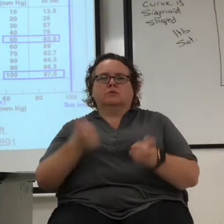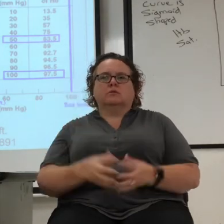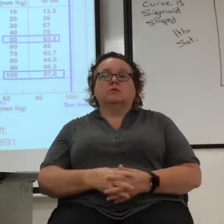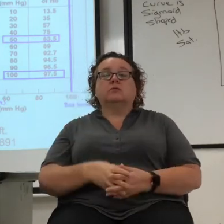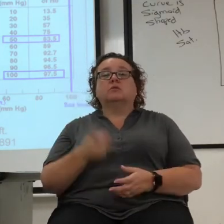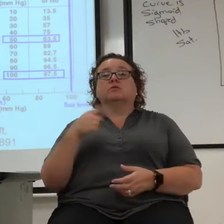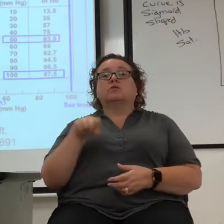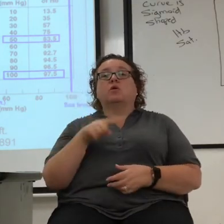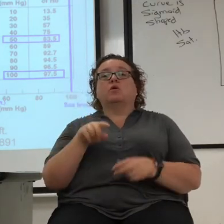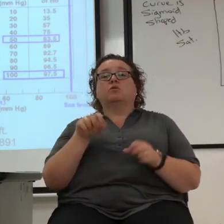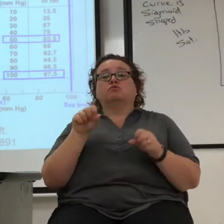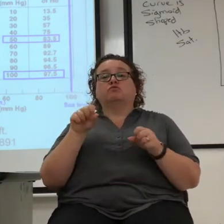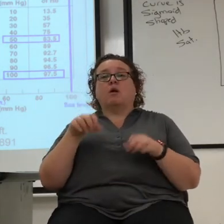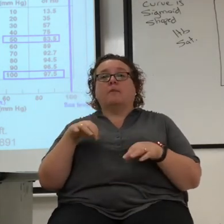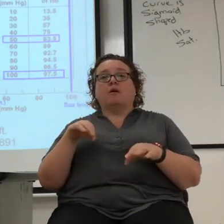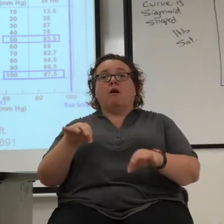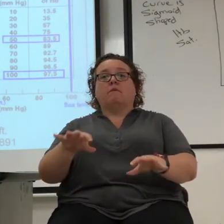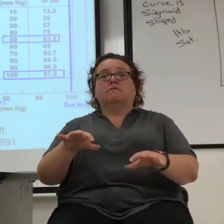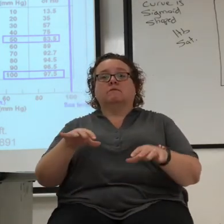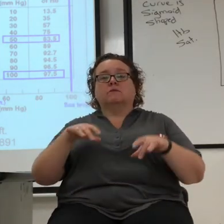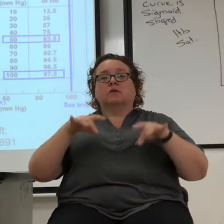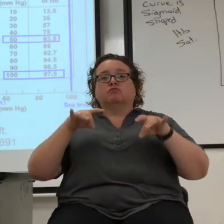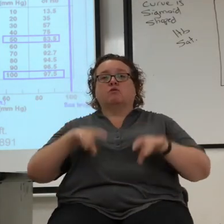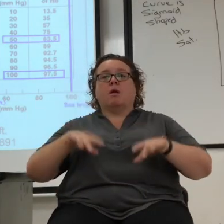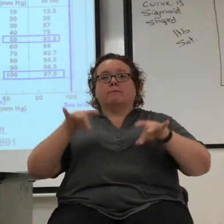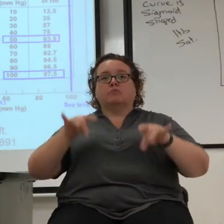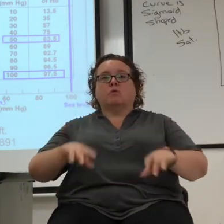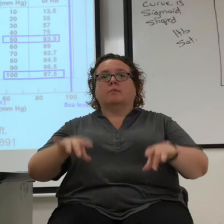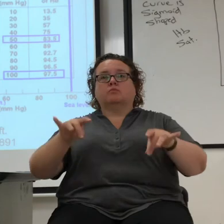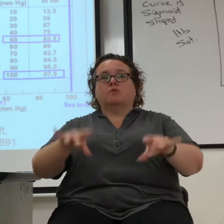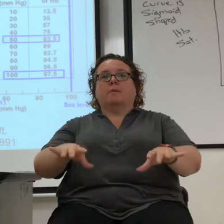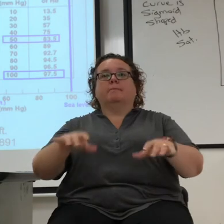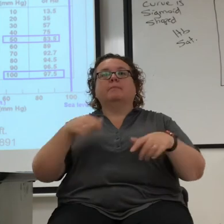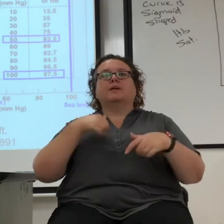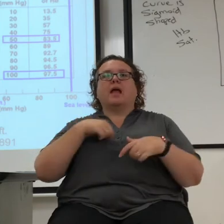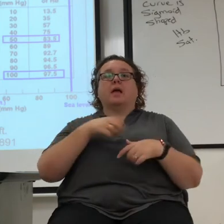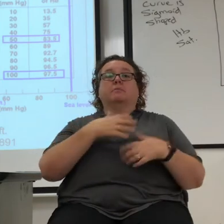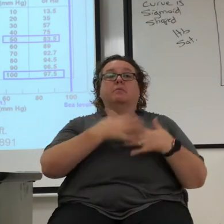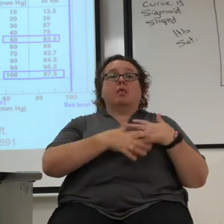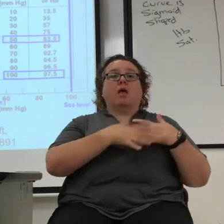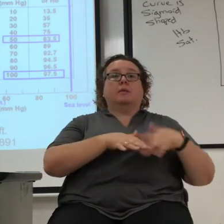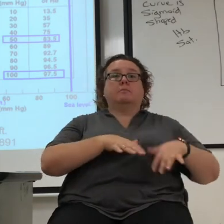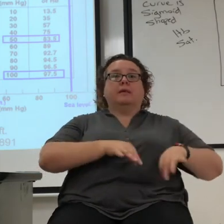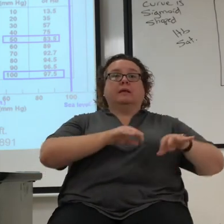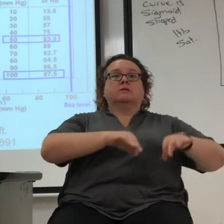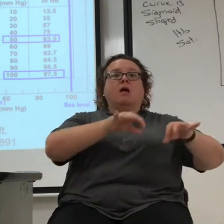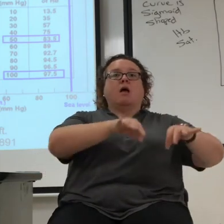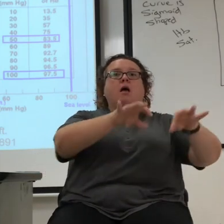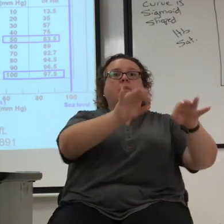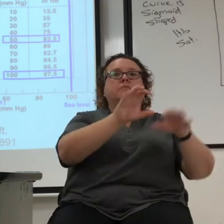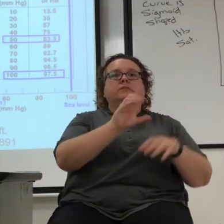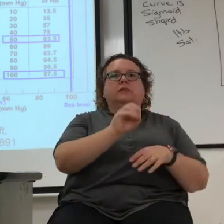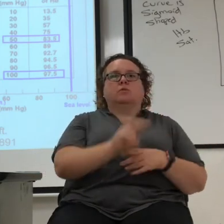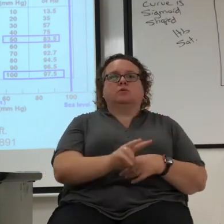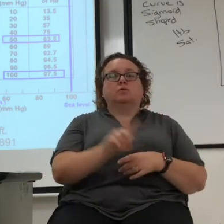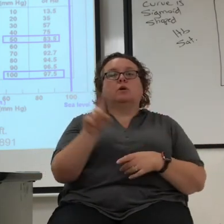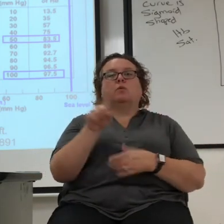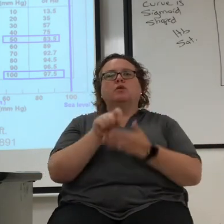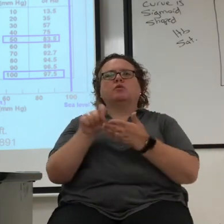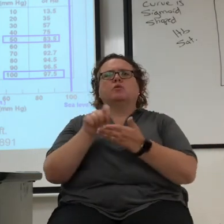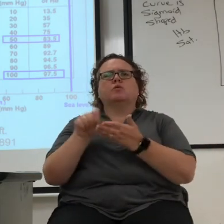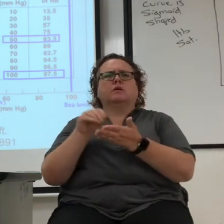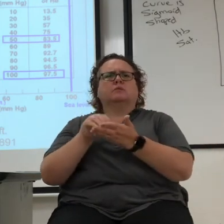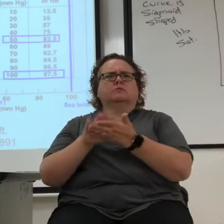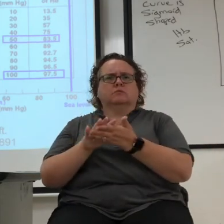So you drop it off, and blood picks up CO2. When you wrote down the